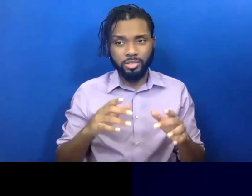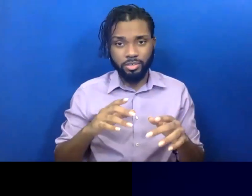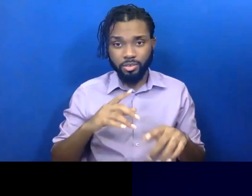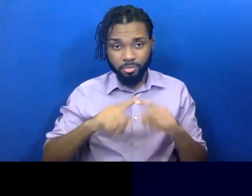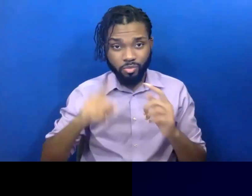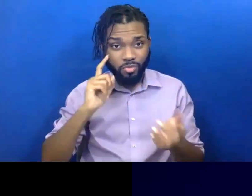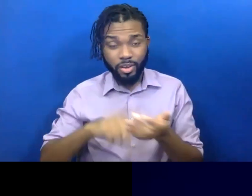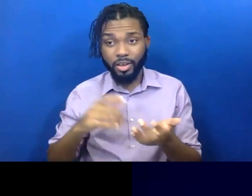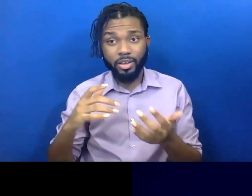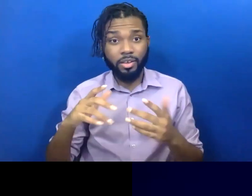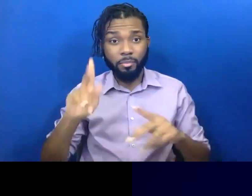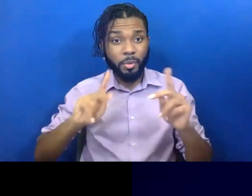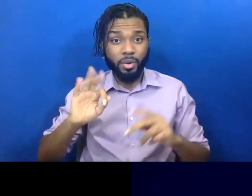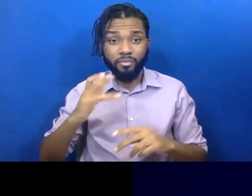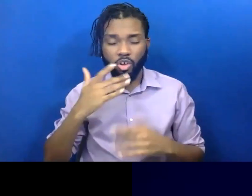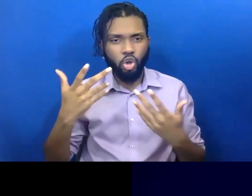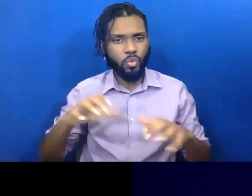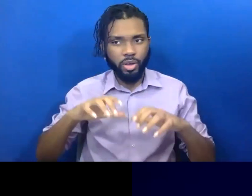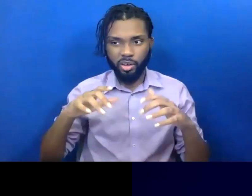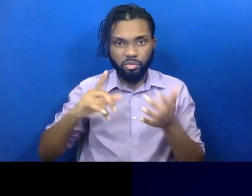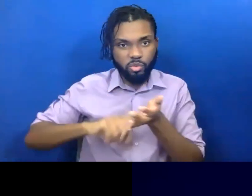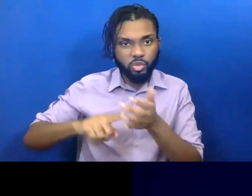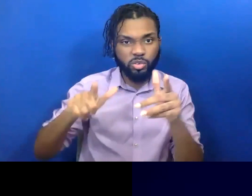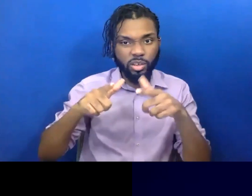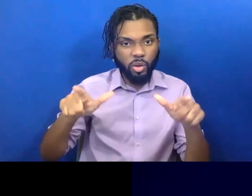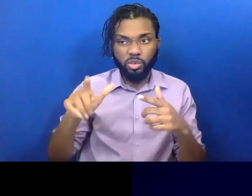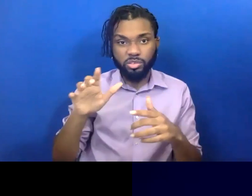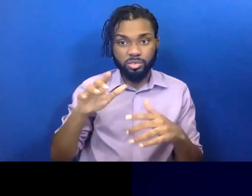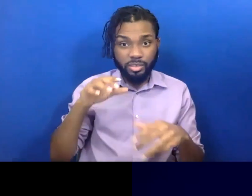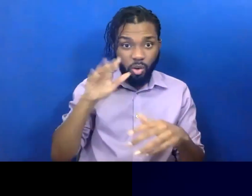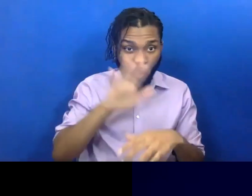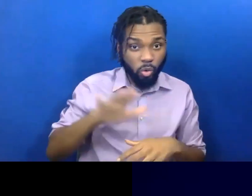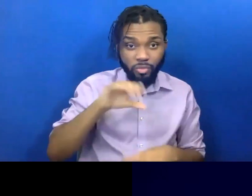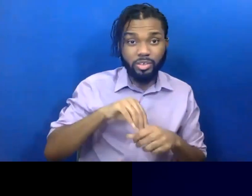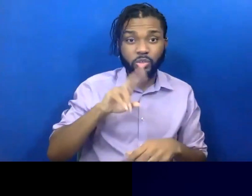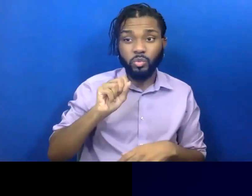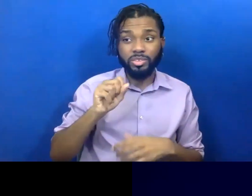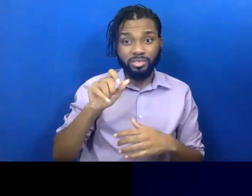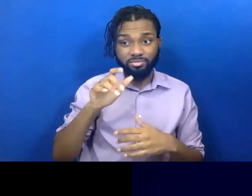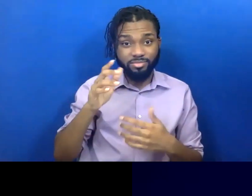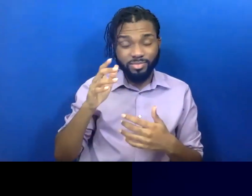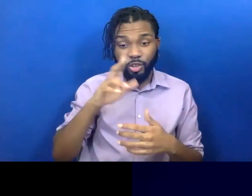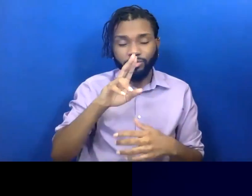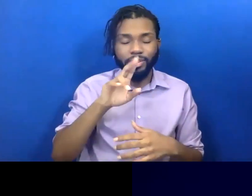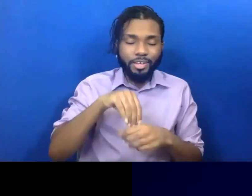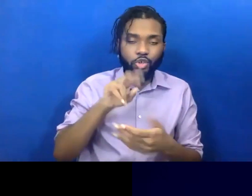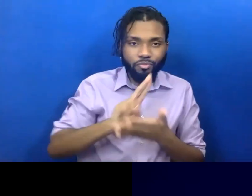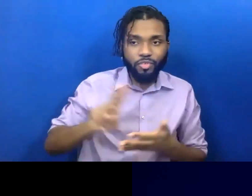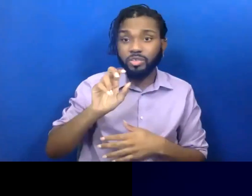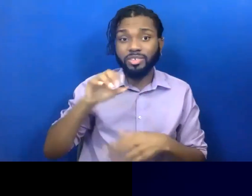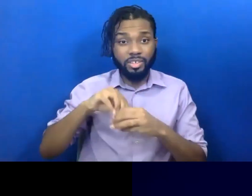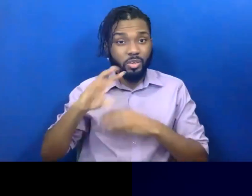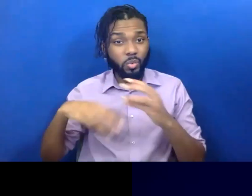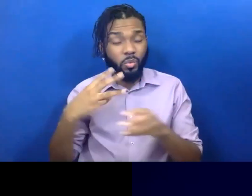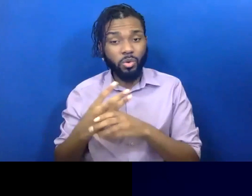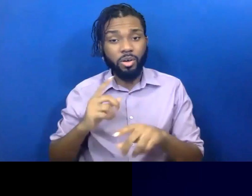over universities, all over the world. And why we're not in conversation with that reality, I think is going to move us into a realistic